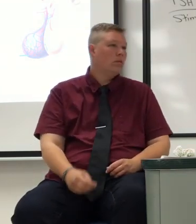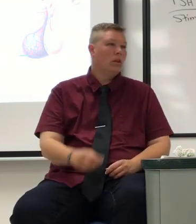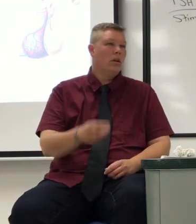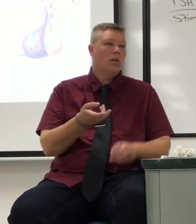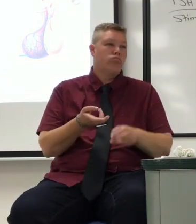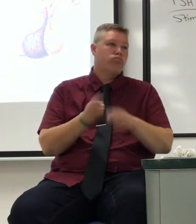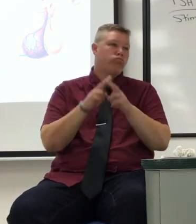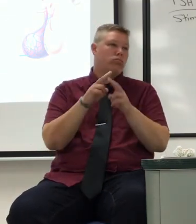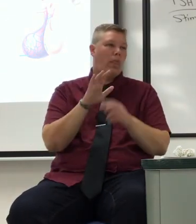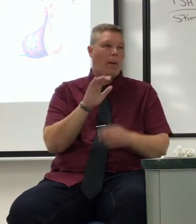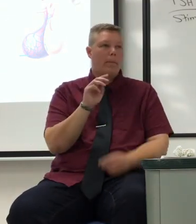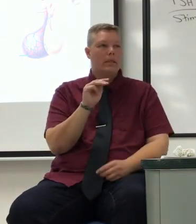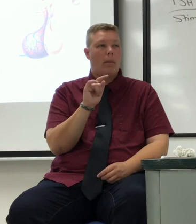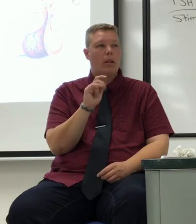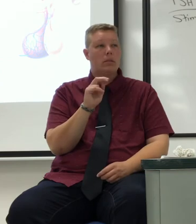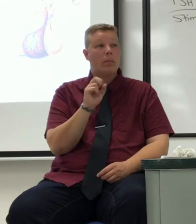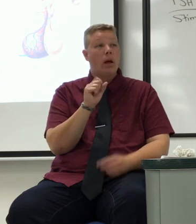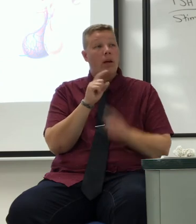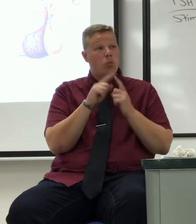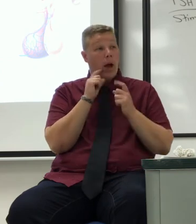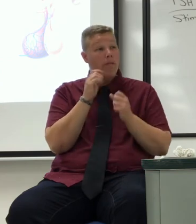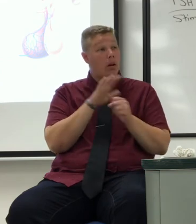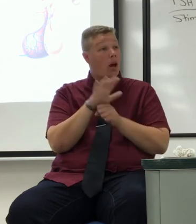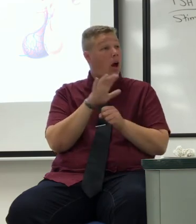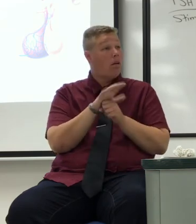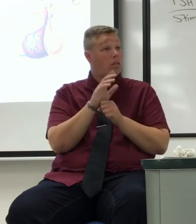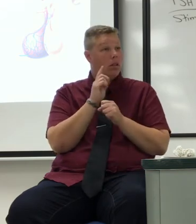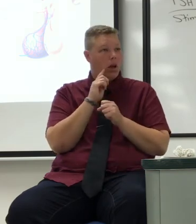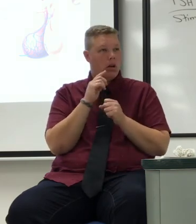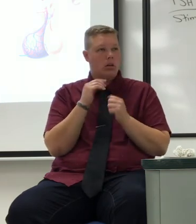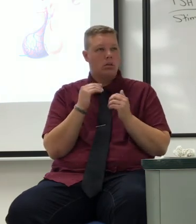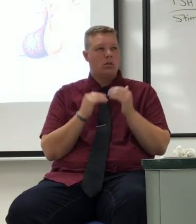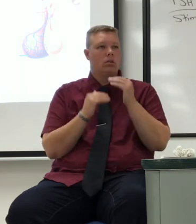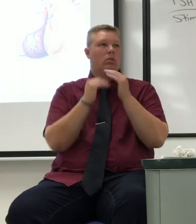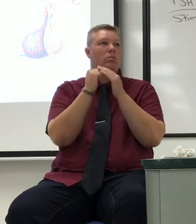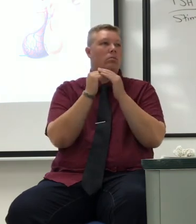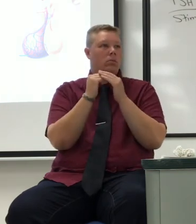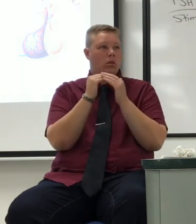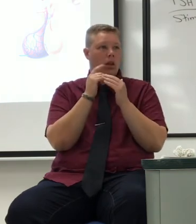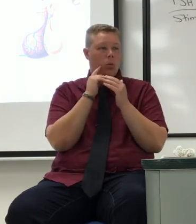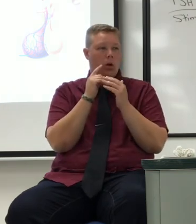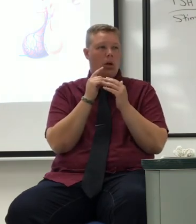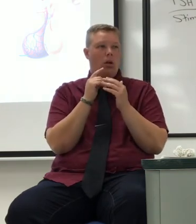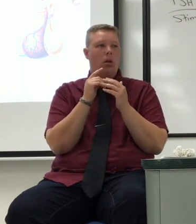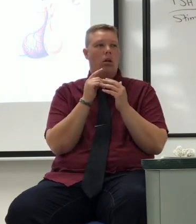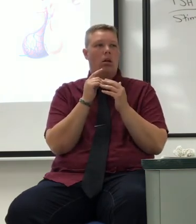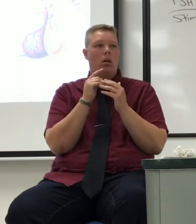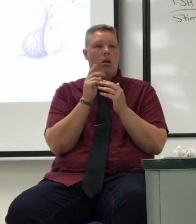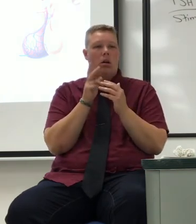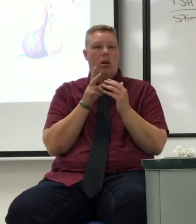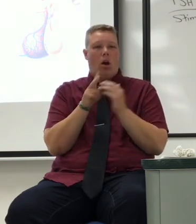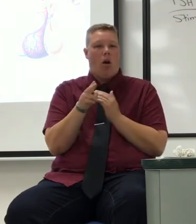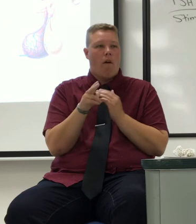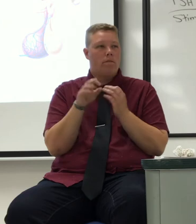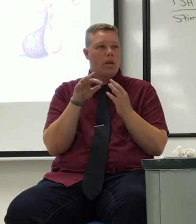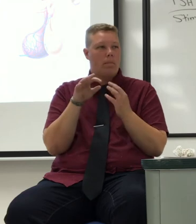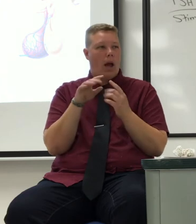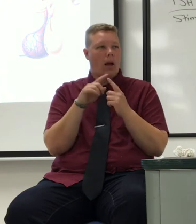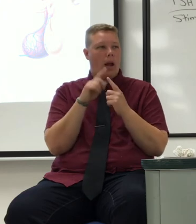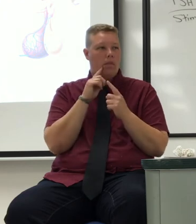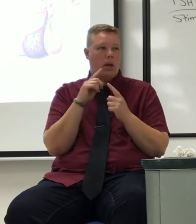thyroid hormone circulating, that'll negatively feedback and turn off the top. Okay.